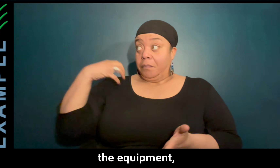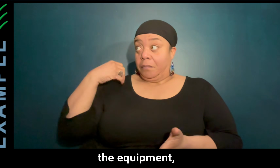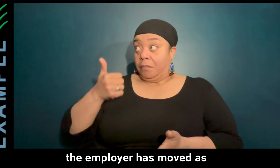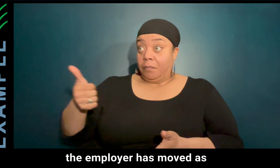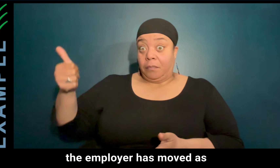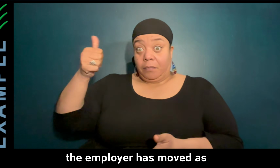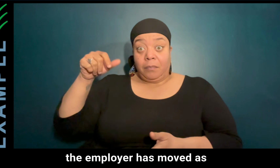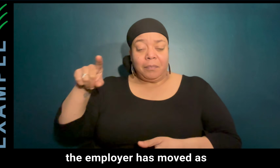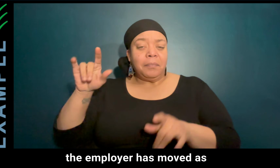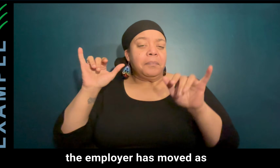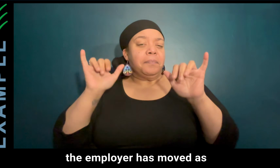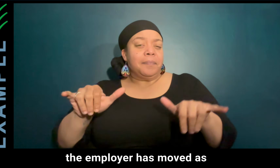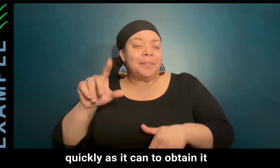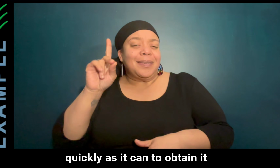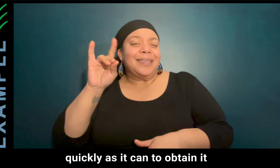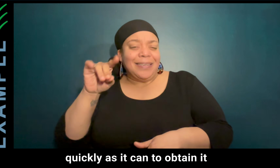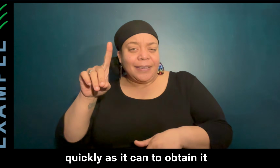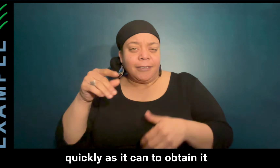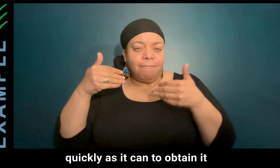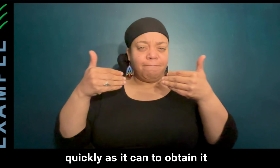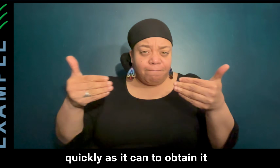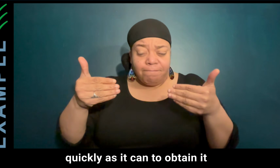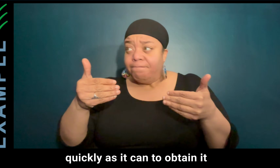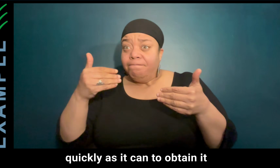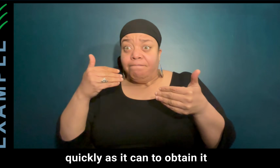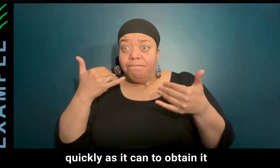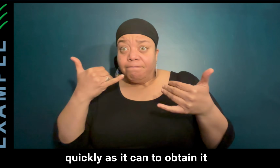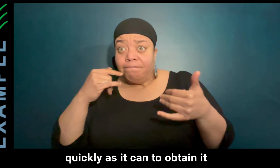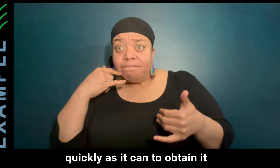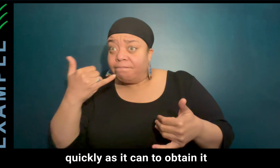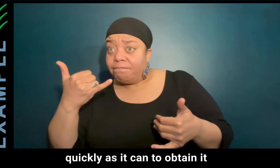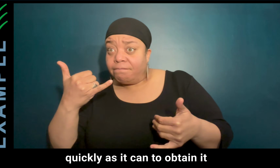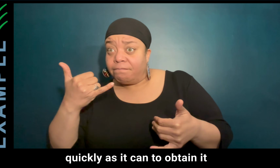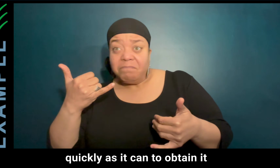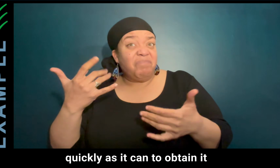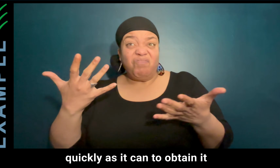the employer has moved as quickly as it can to obtain it.